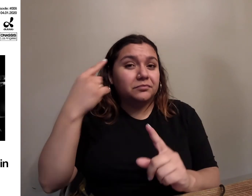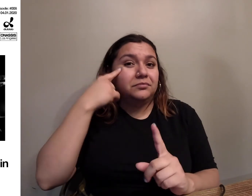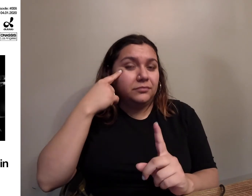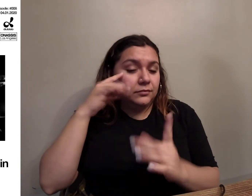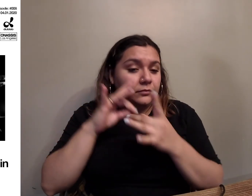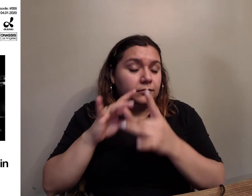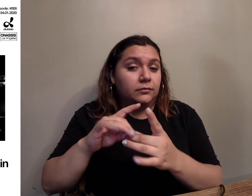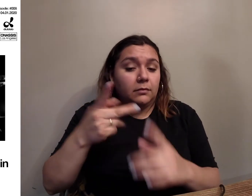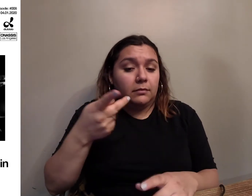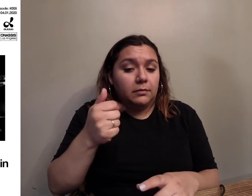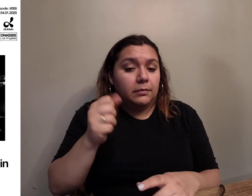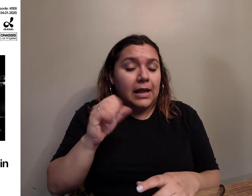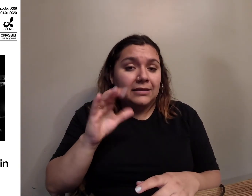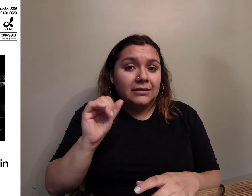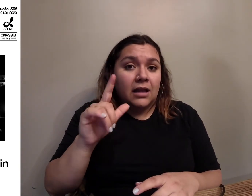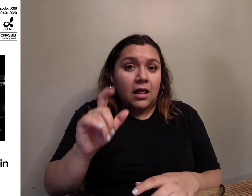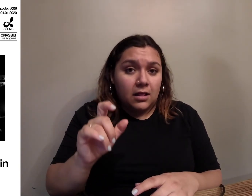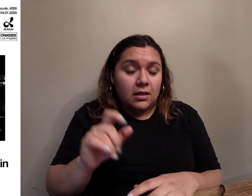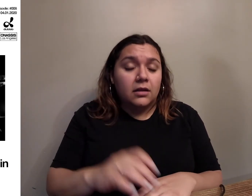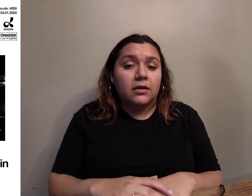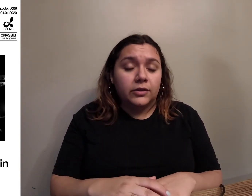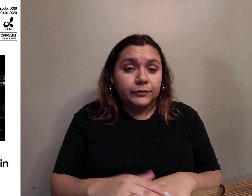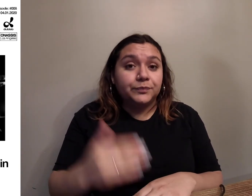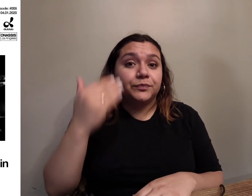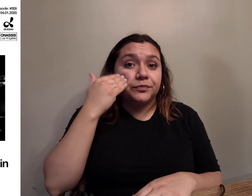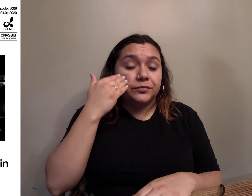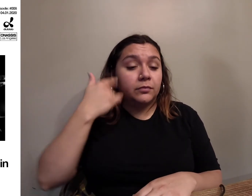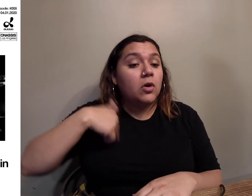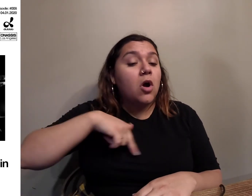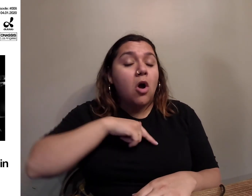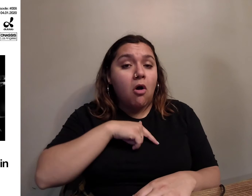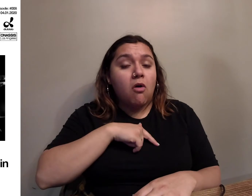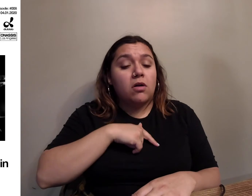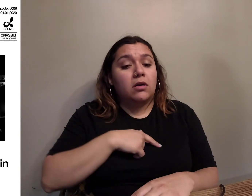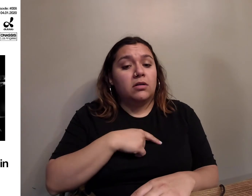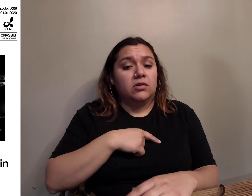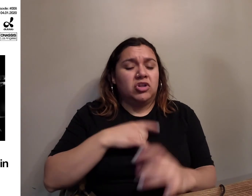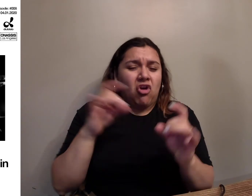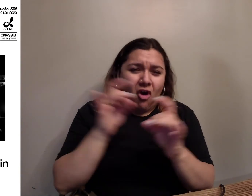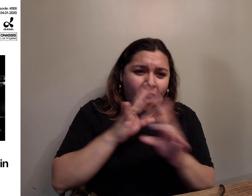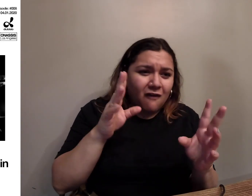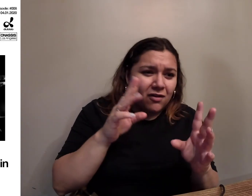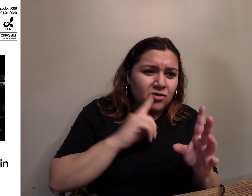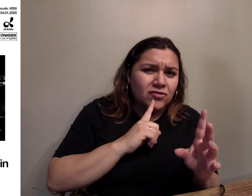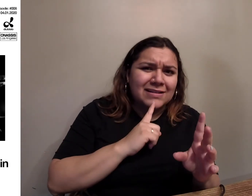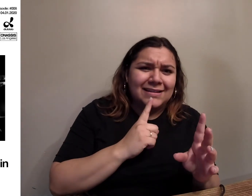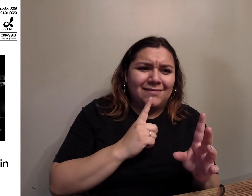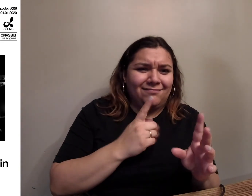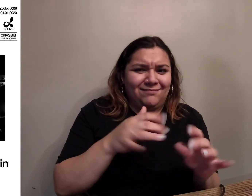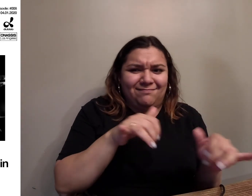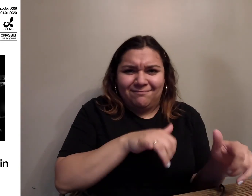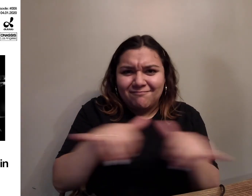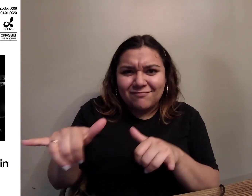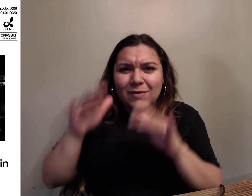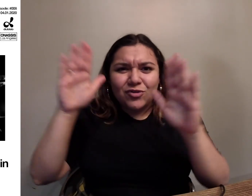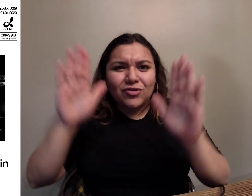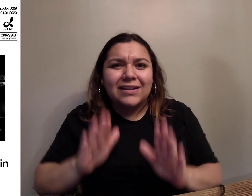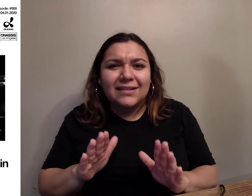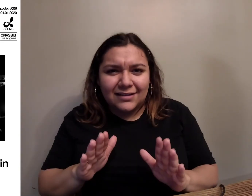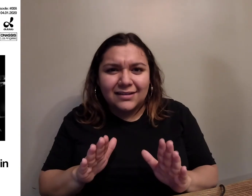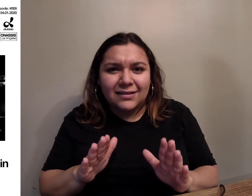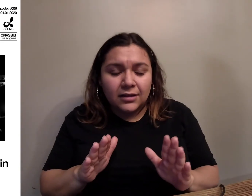which is you know, our wretchedness is our greatness. Right? It's only through an acceptance of